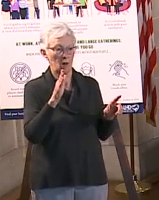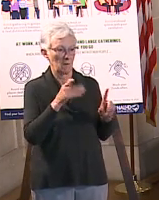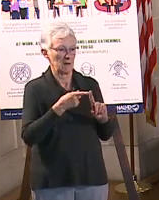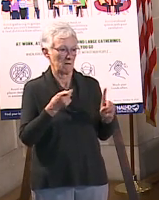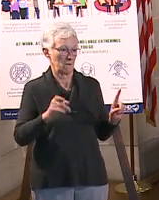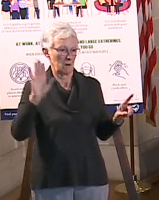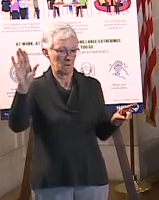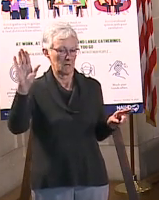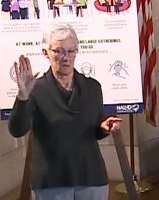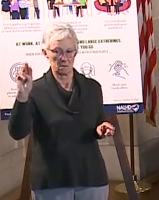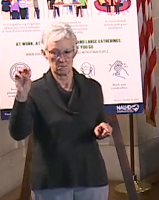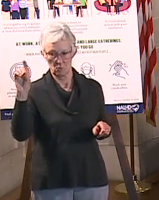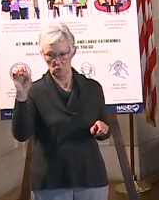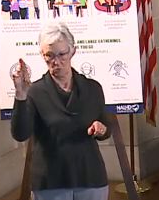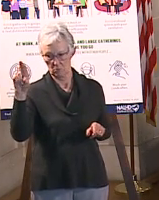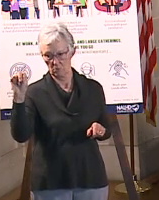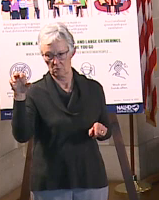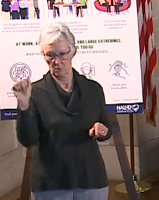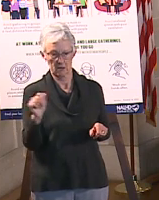starting that last week in December.